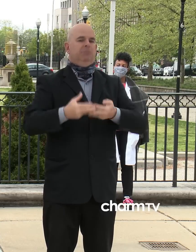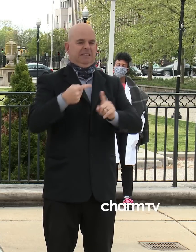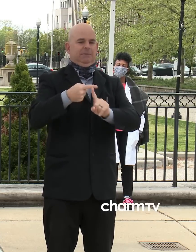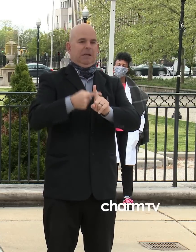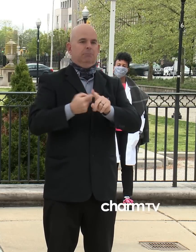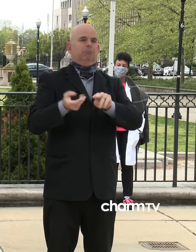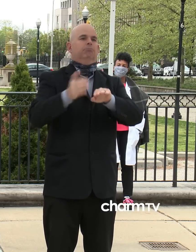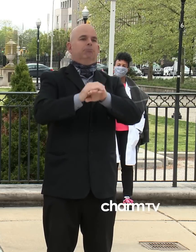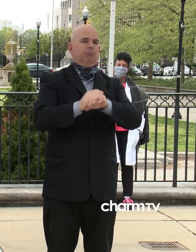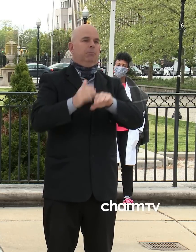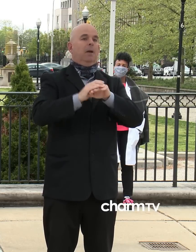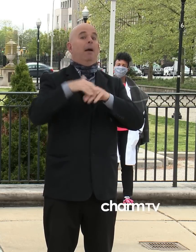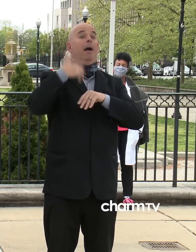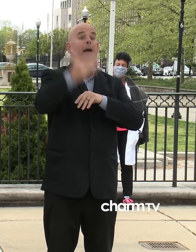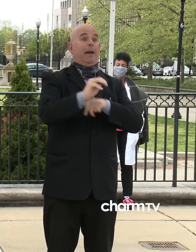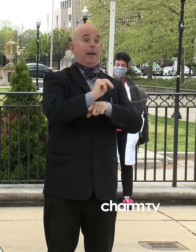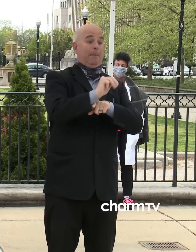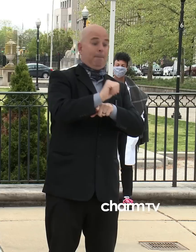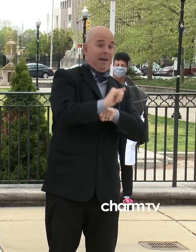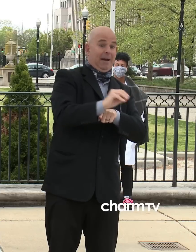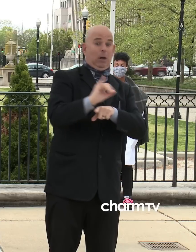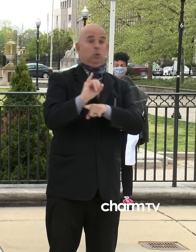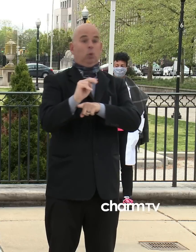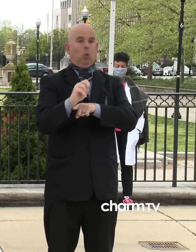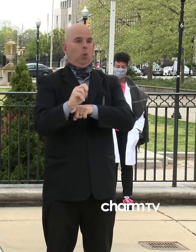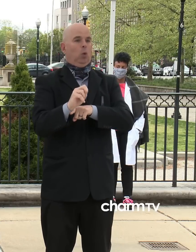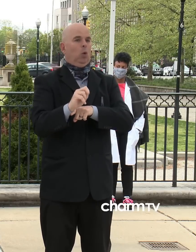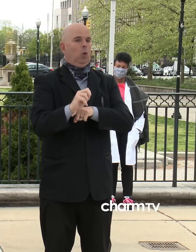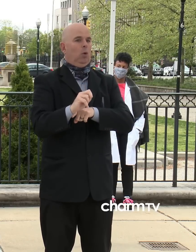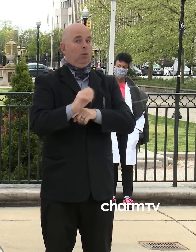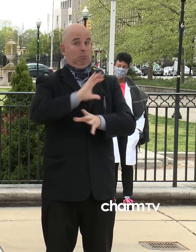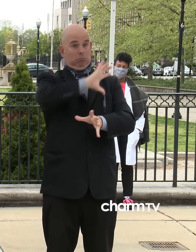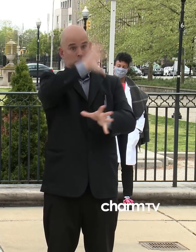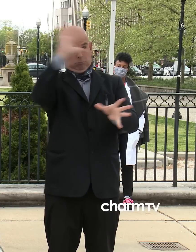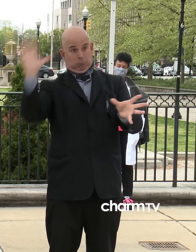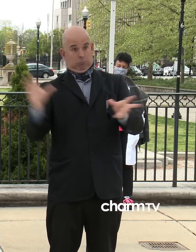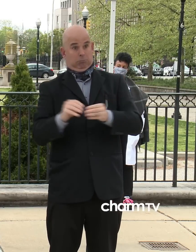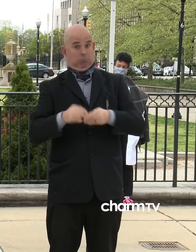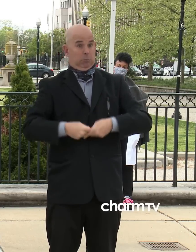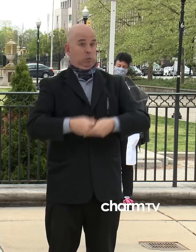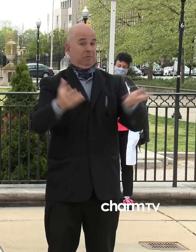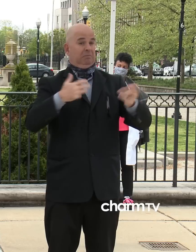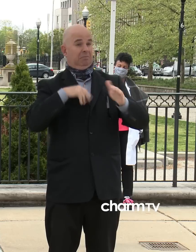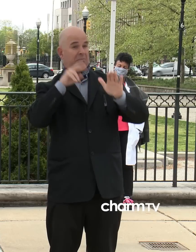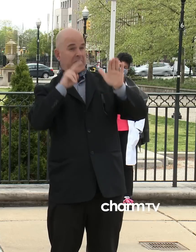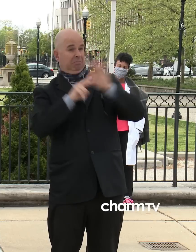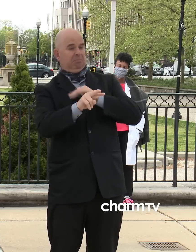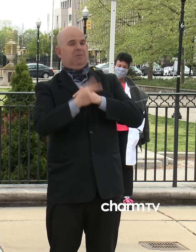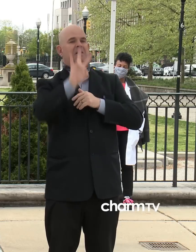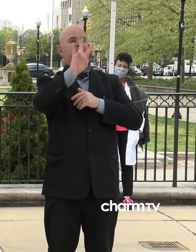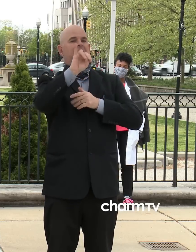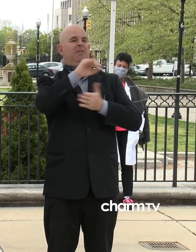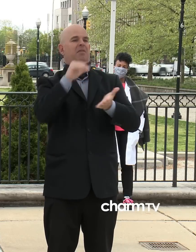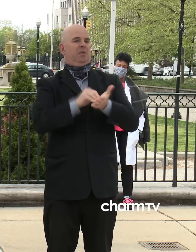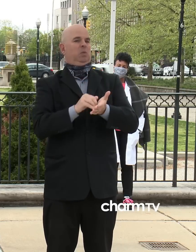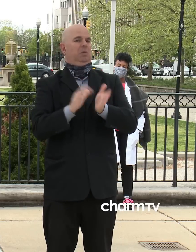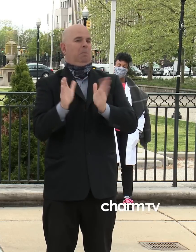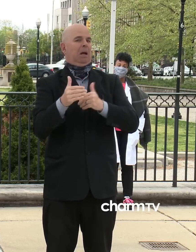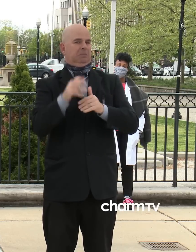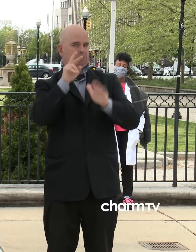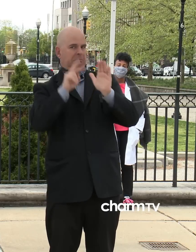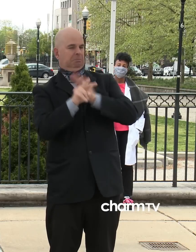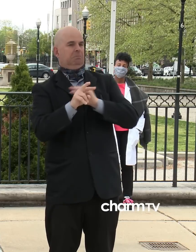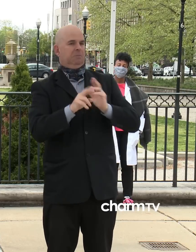and June, providing a total distribution of 70,000 boxes. The city is